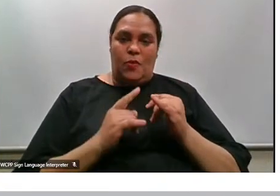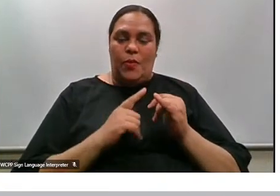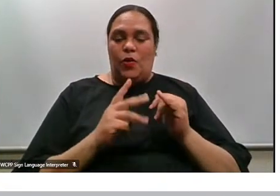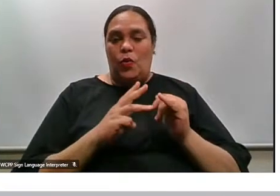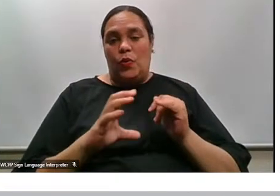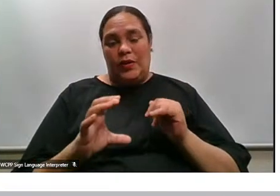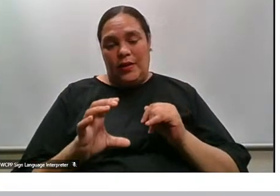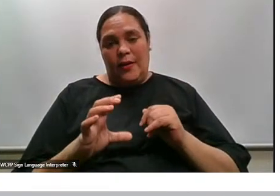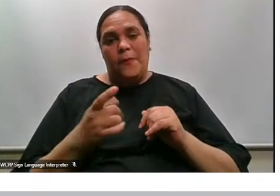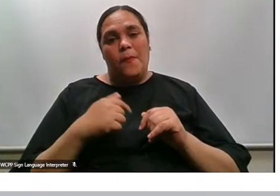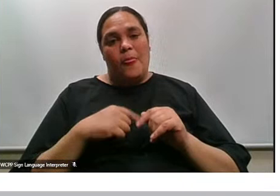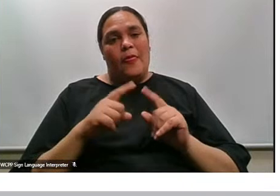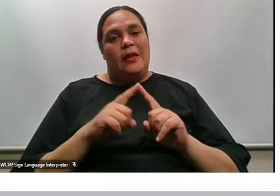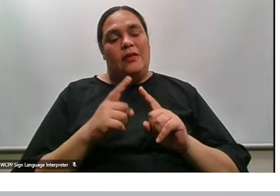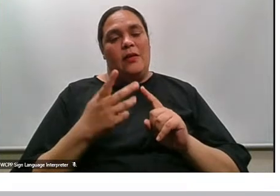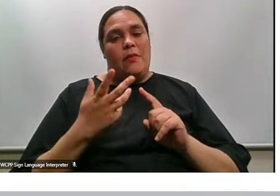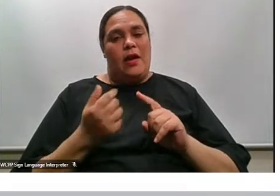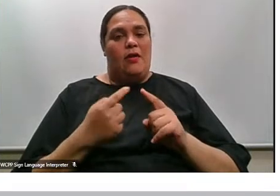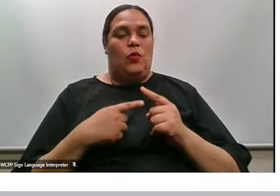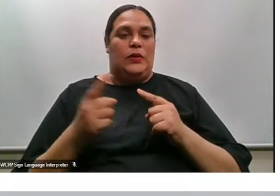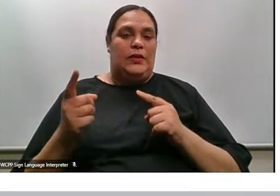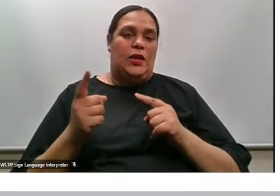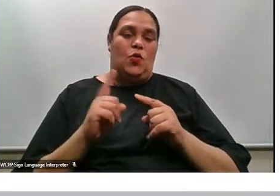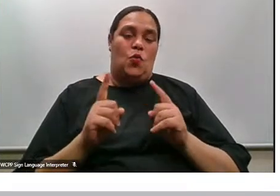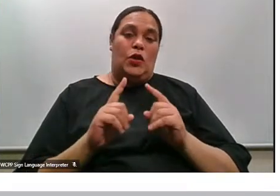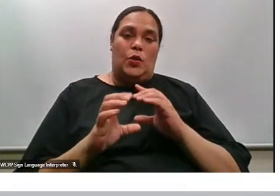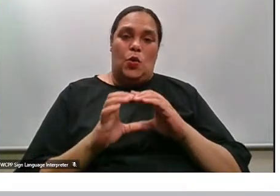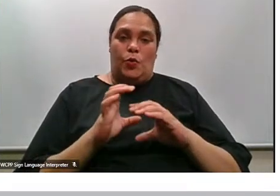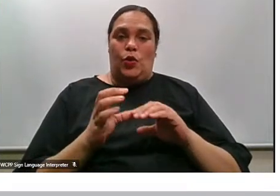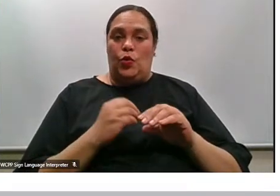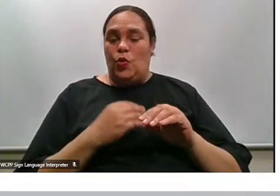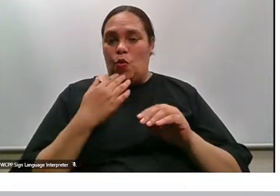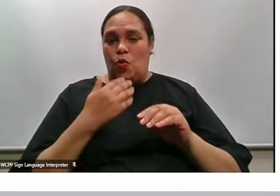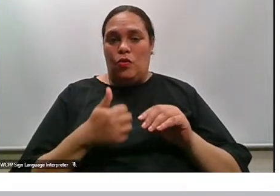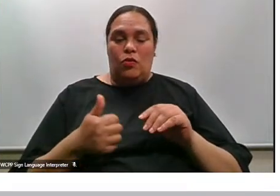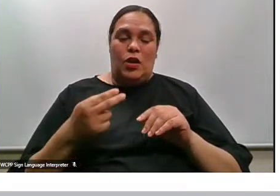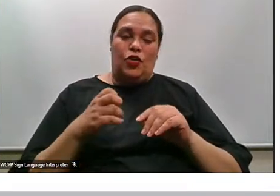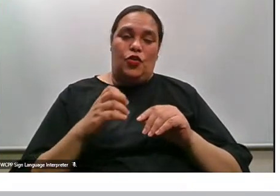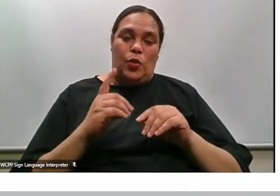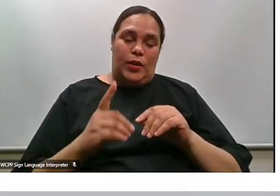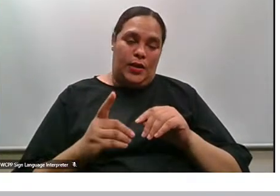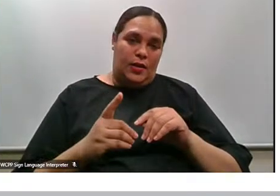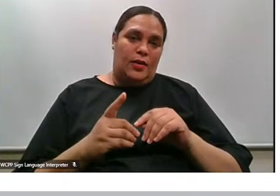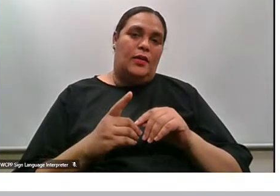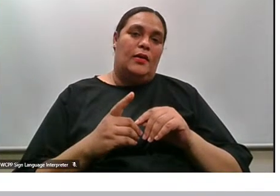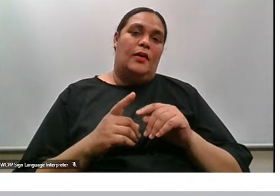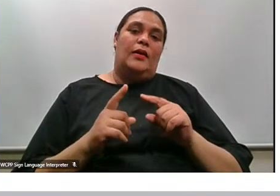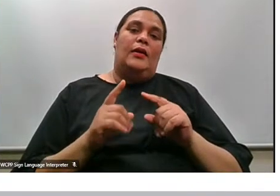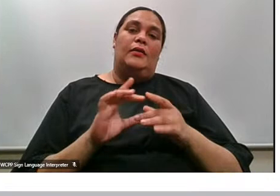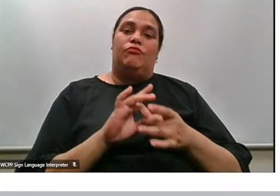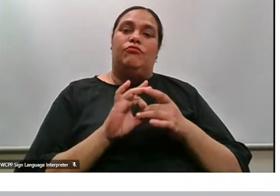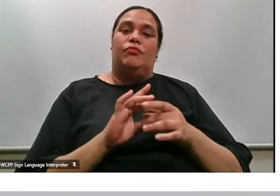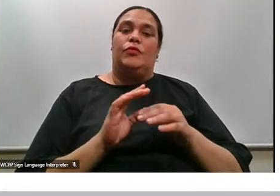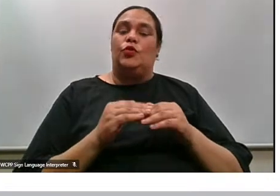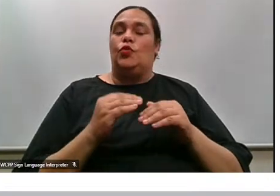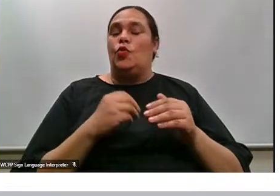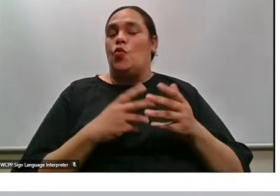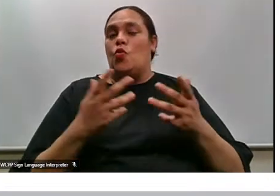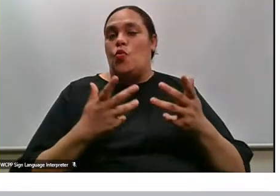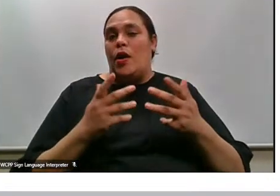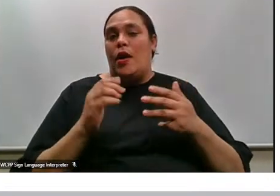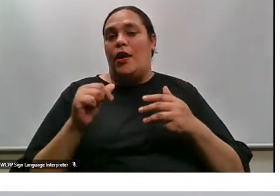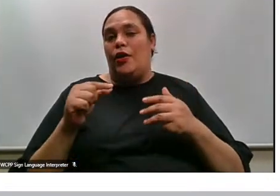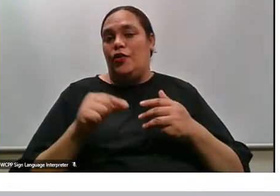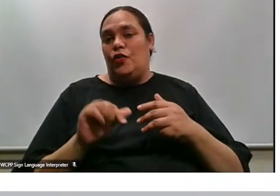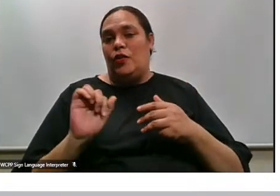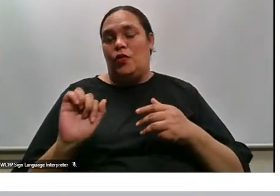Cape, we also sent communication to the head of departments in relation to where Auditor General